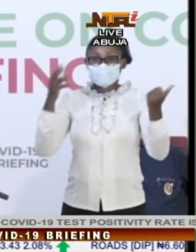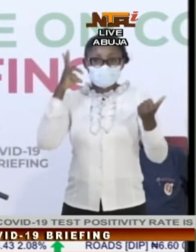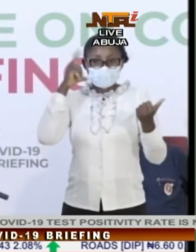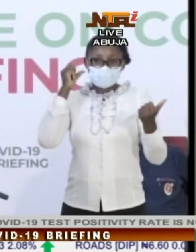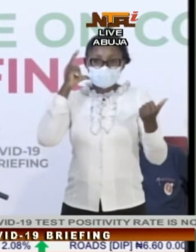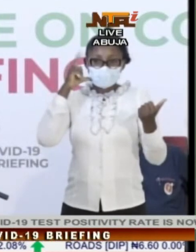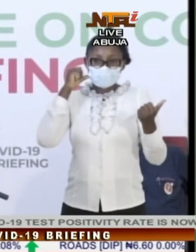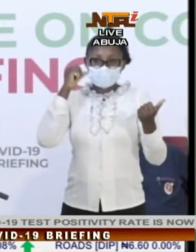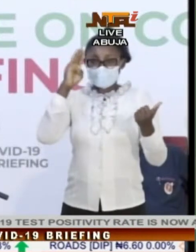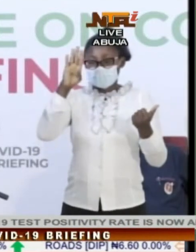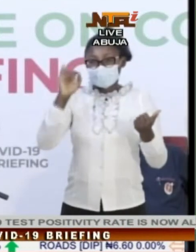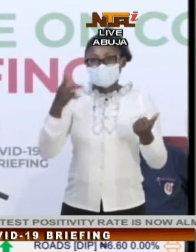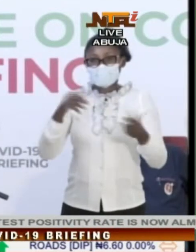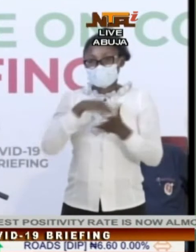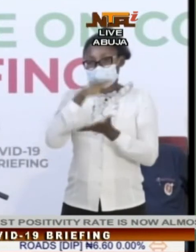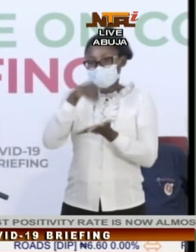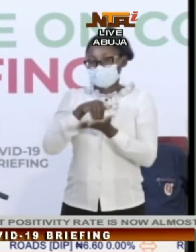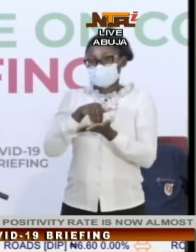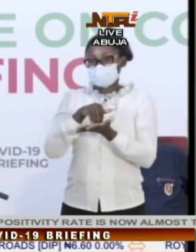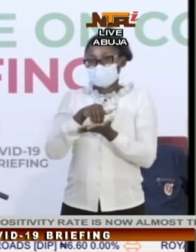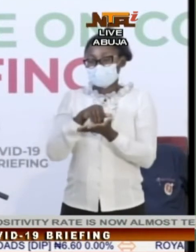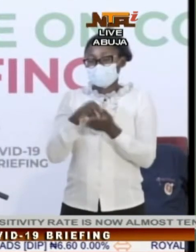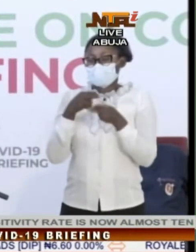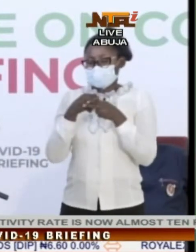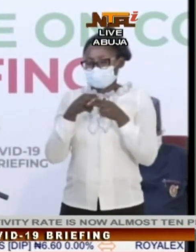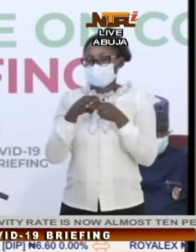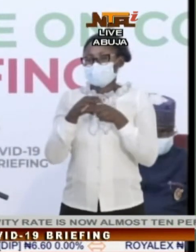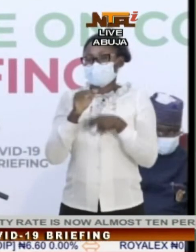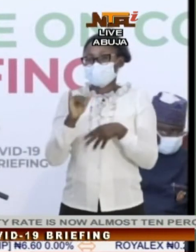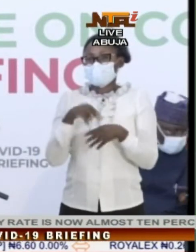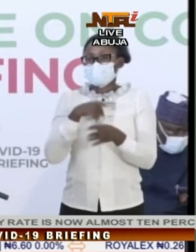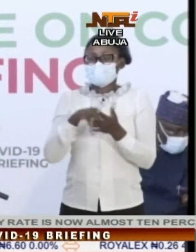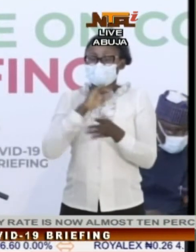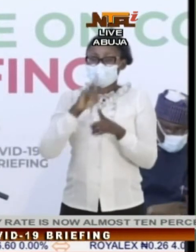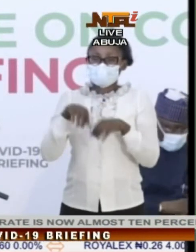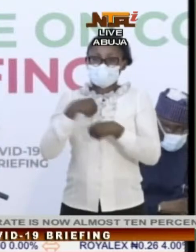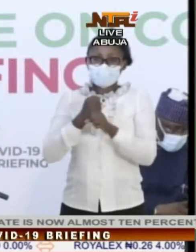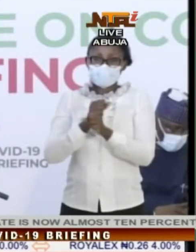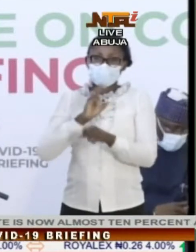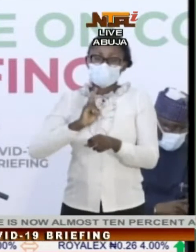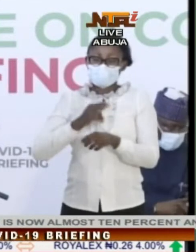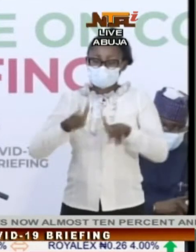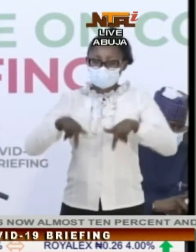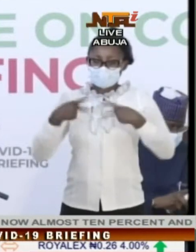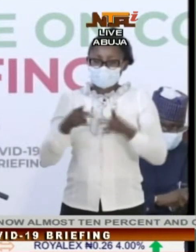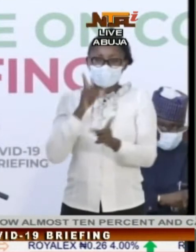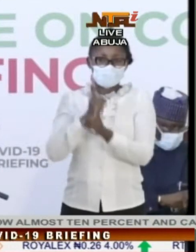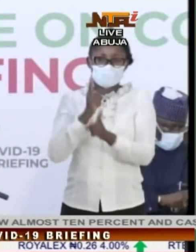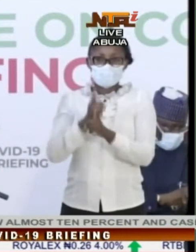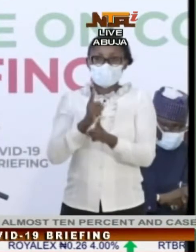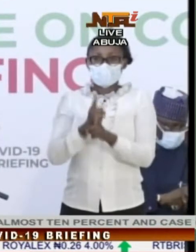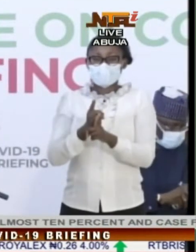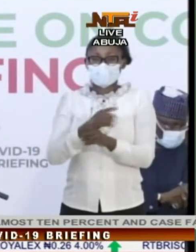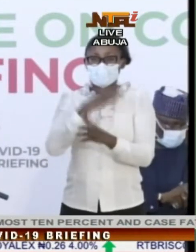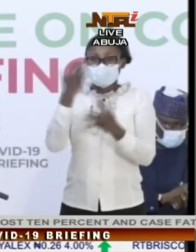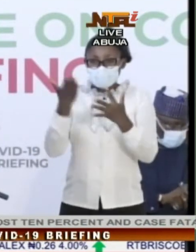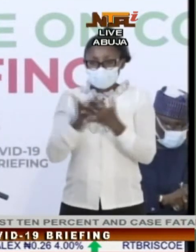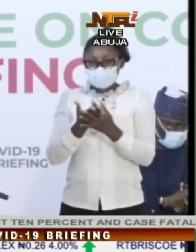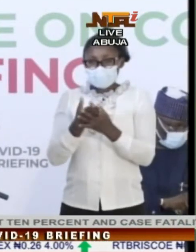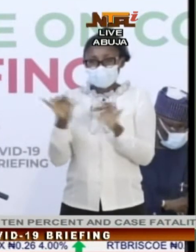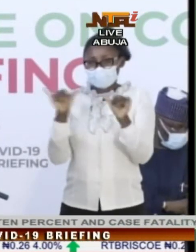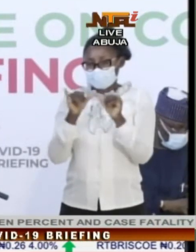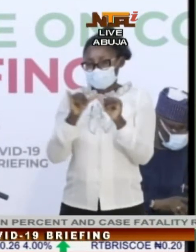experienced by the centers shortly. This is to enable us provide appropriate intervention